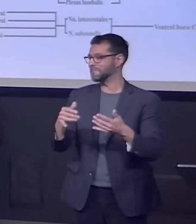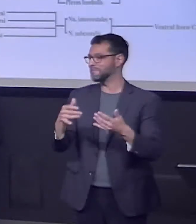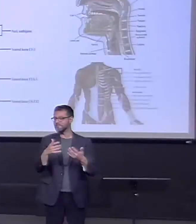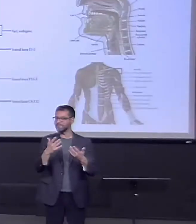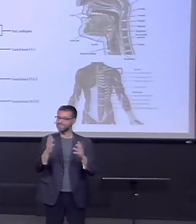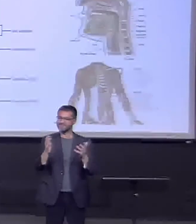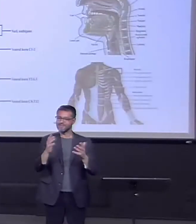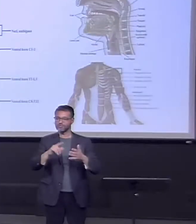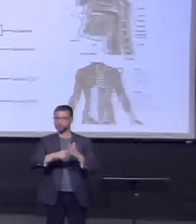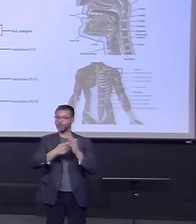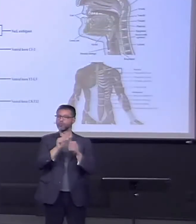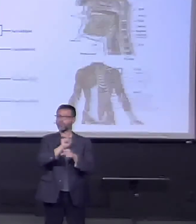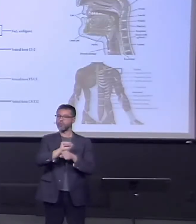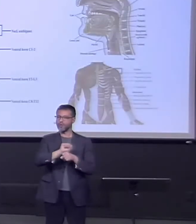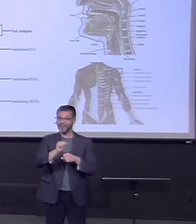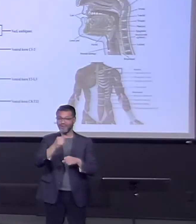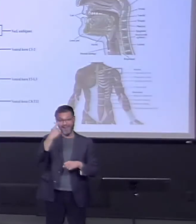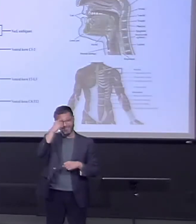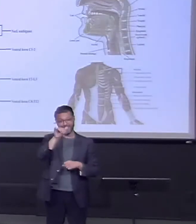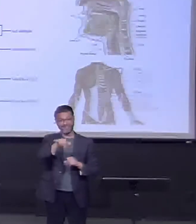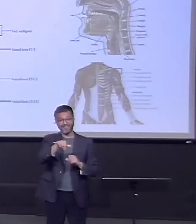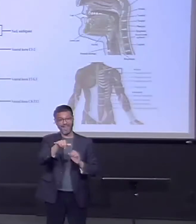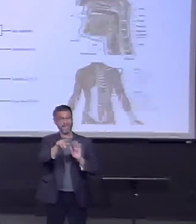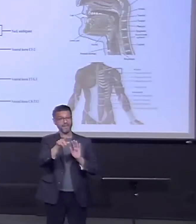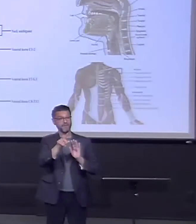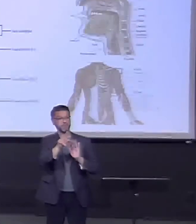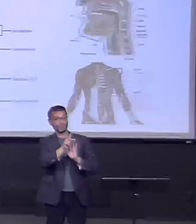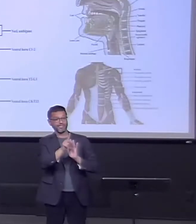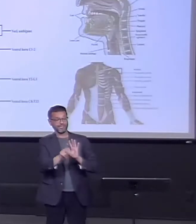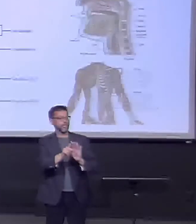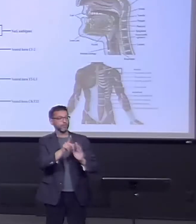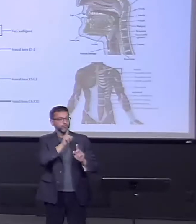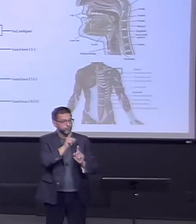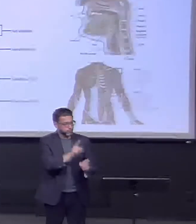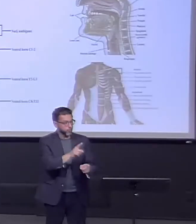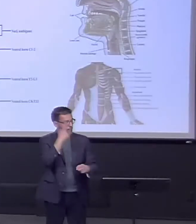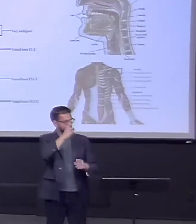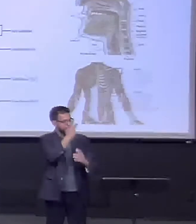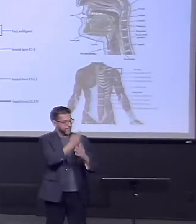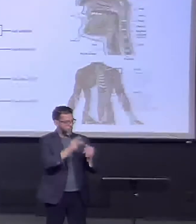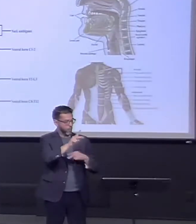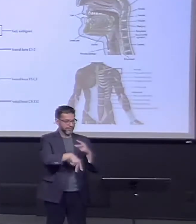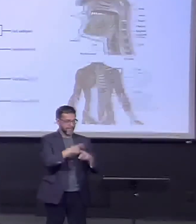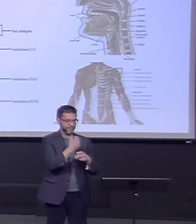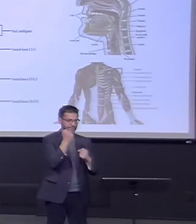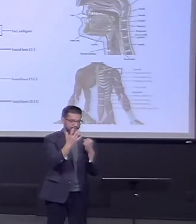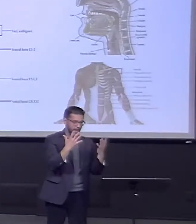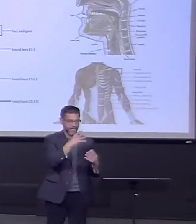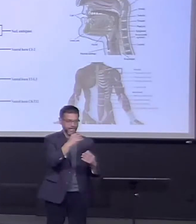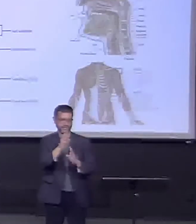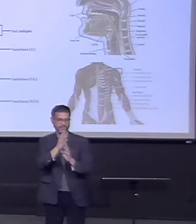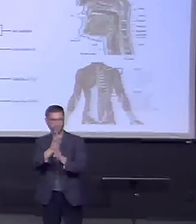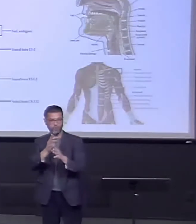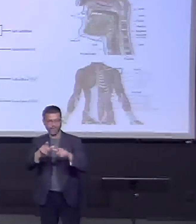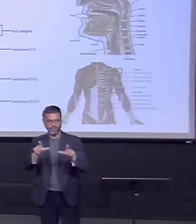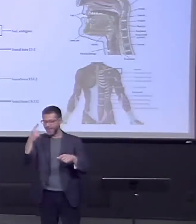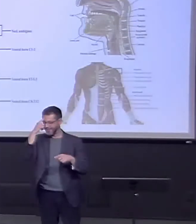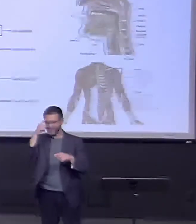gets so important. And I think this principle holds for both types of languages. It's just as relevant for